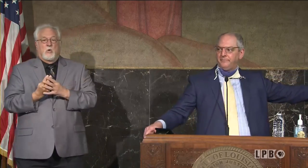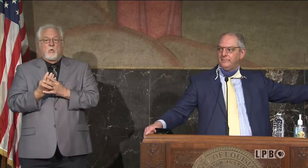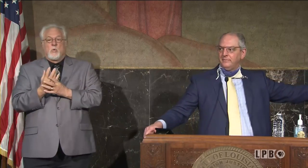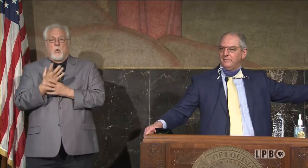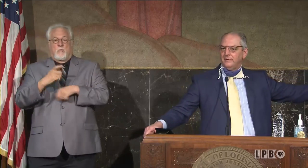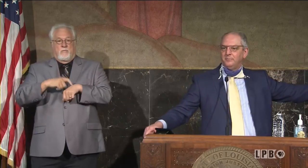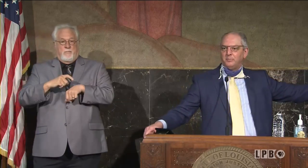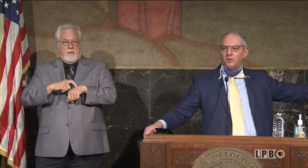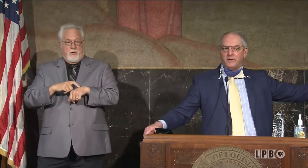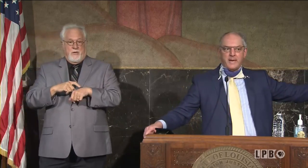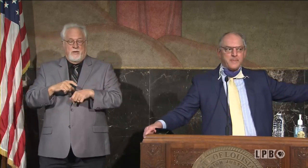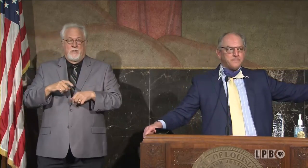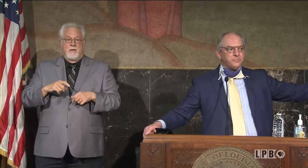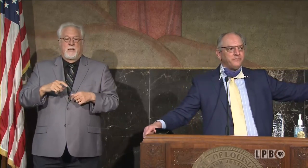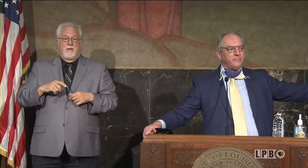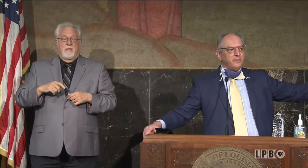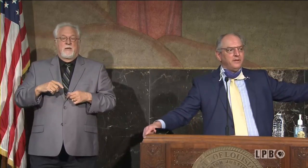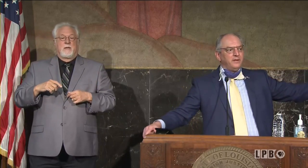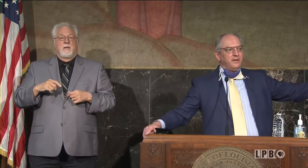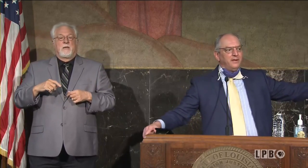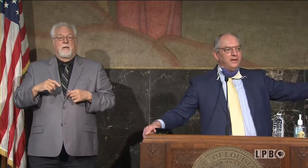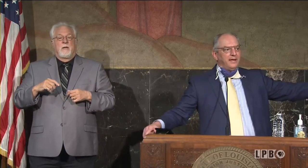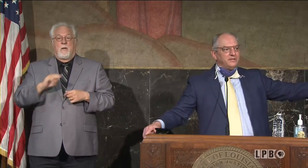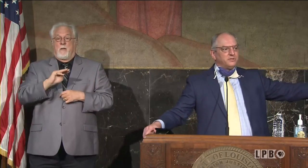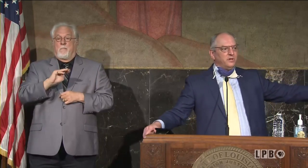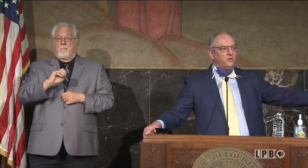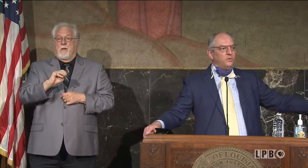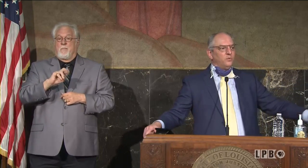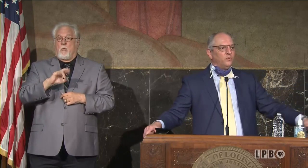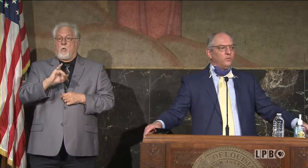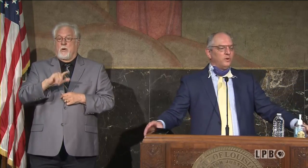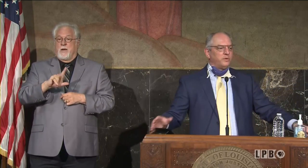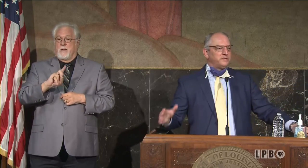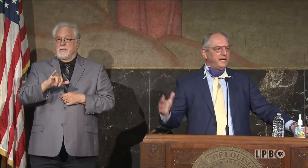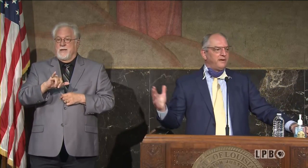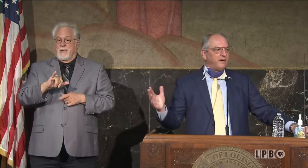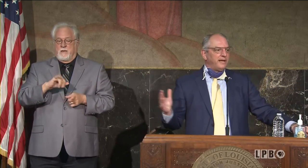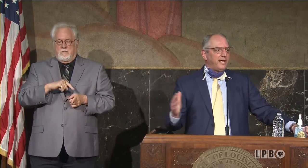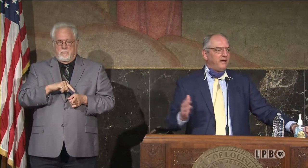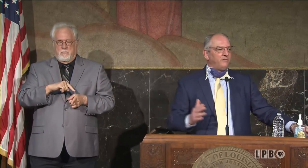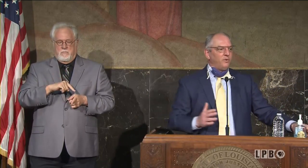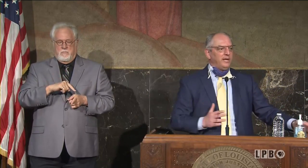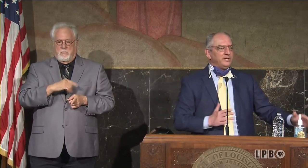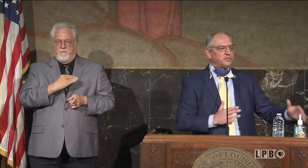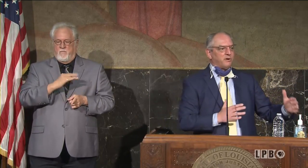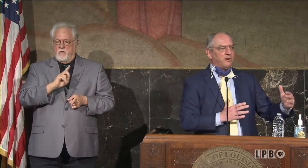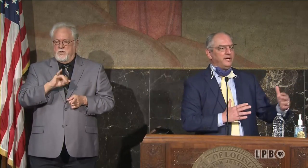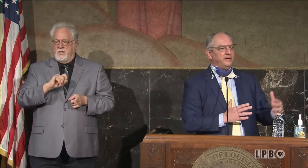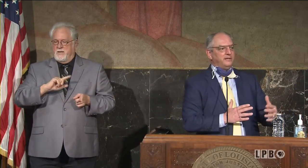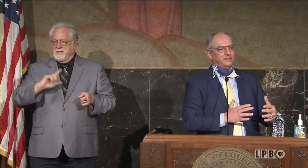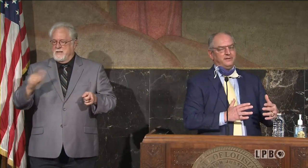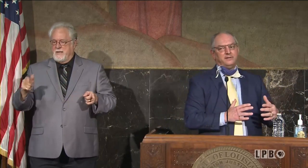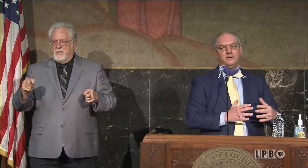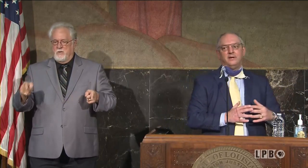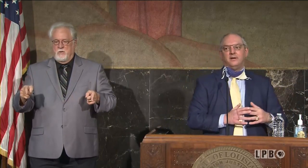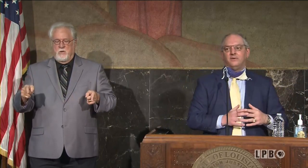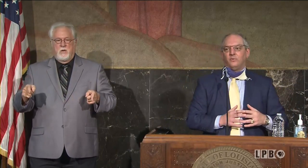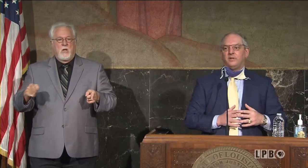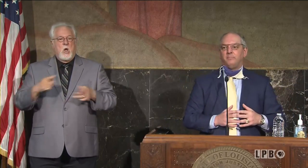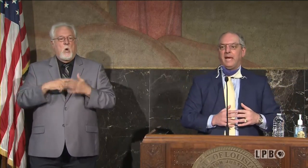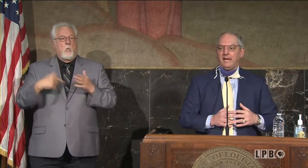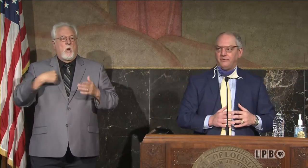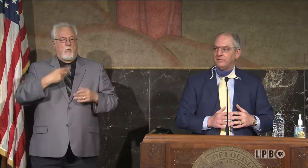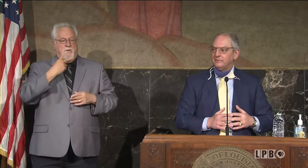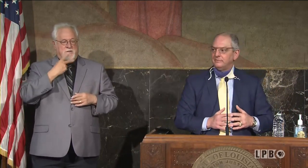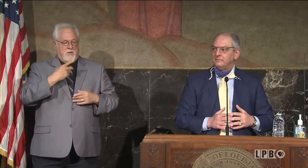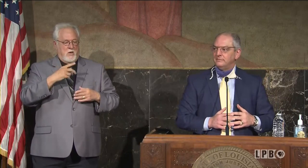about? Memorial Day. And so what we're seeing right now really started